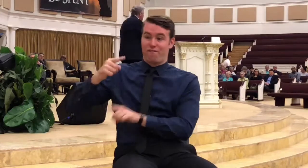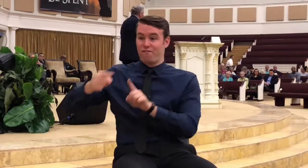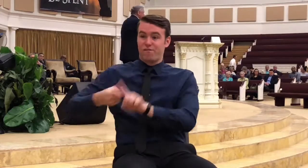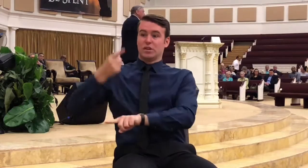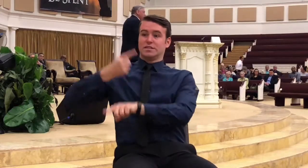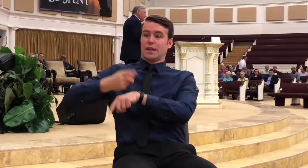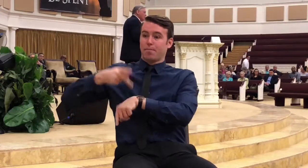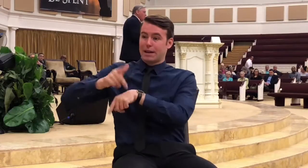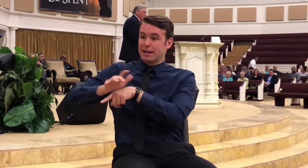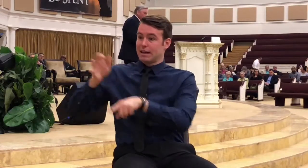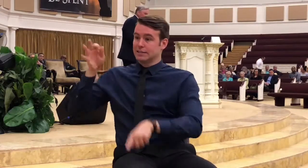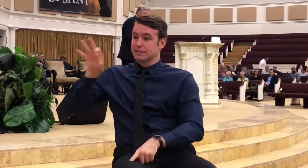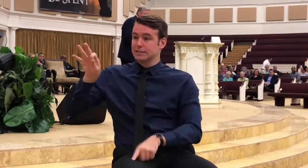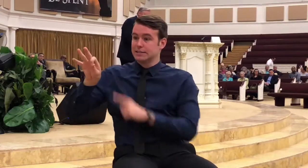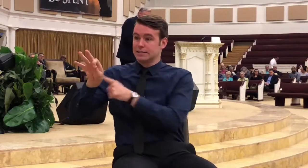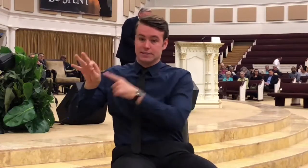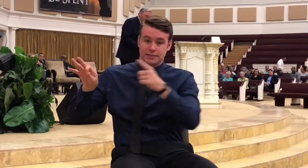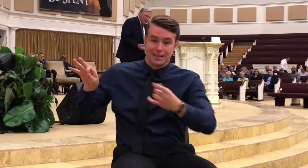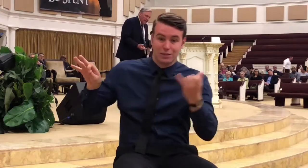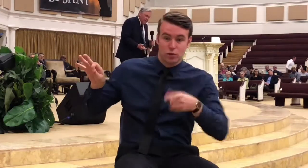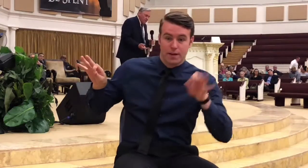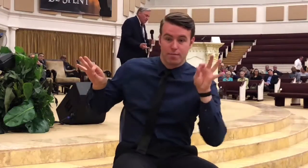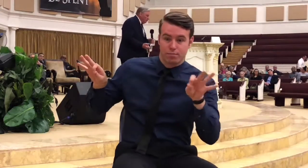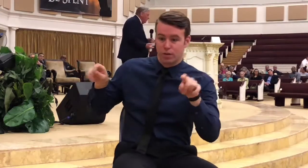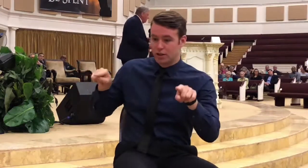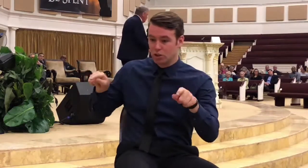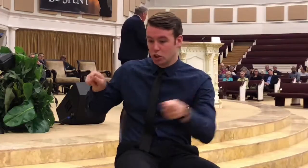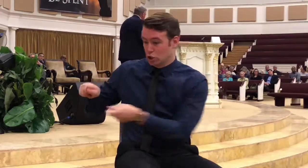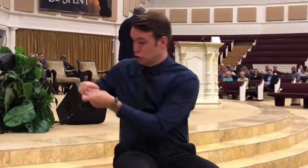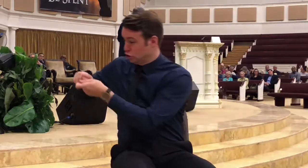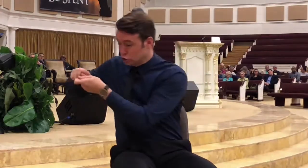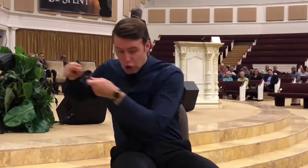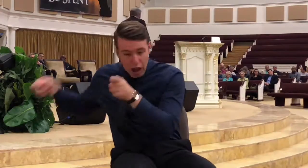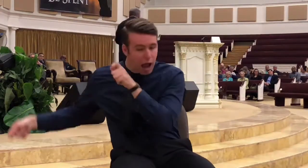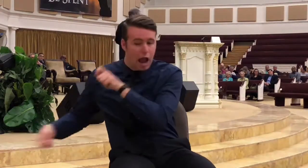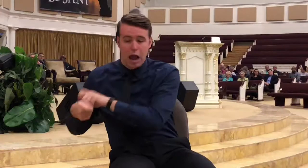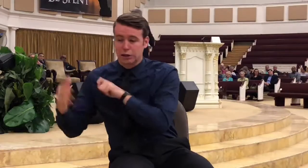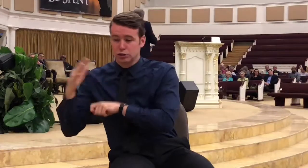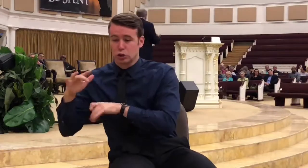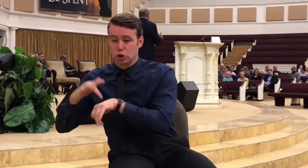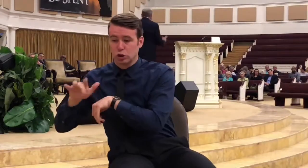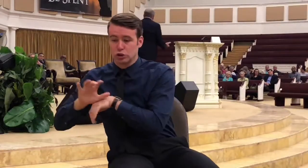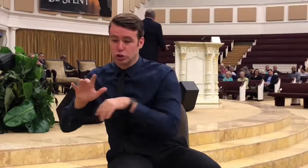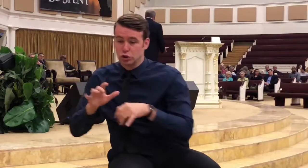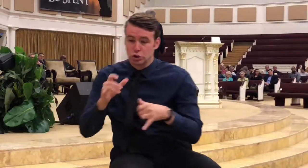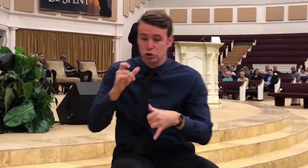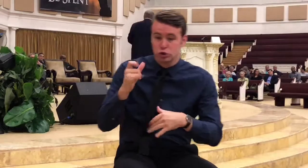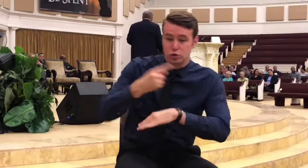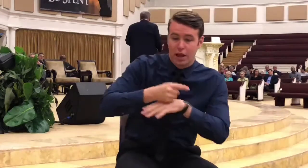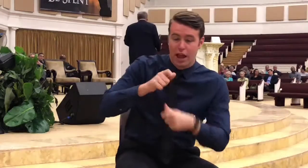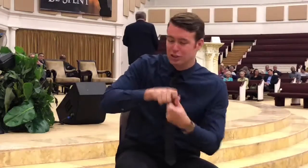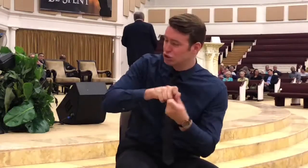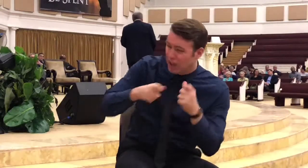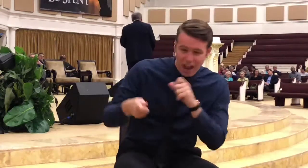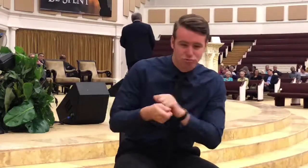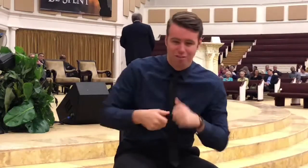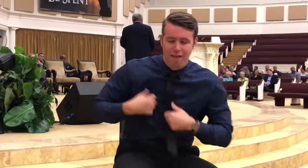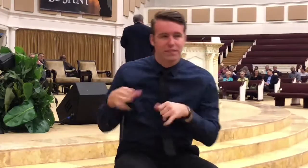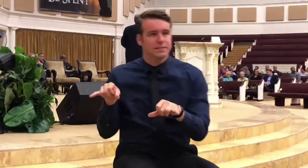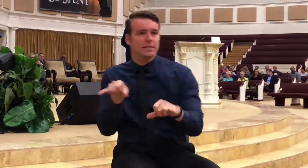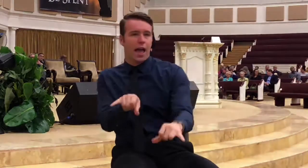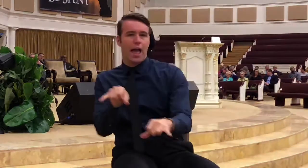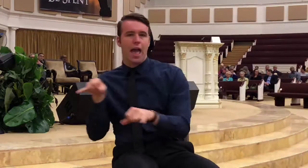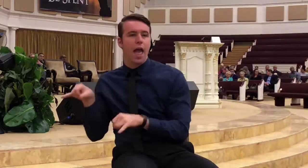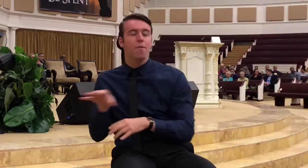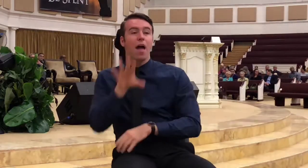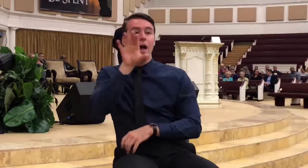it, and transformed us absolutely equally to what it transformed them, and did a miracle in our lives.